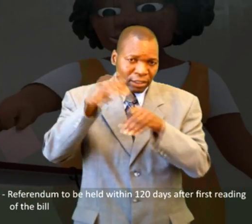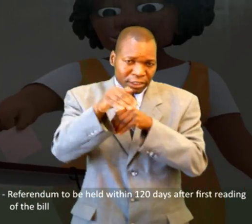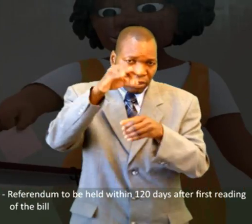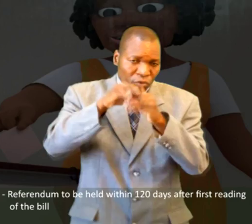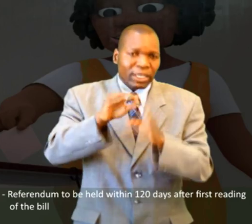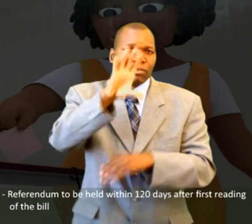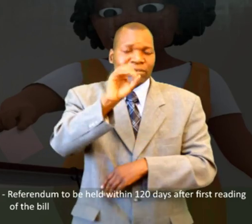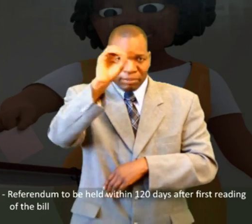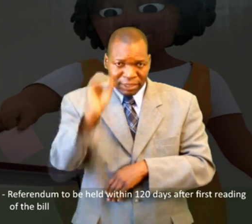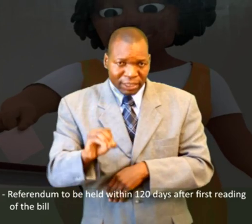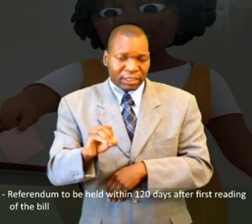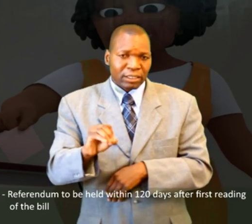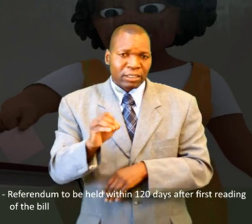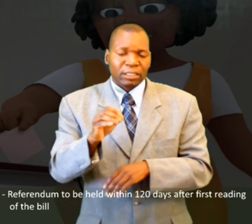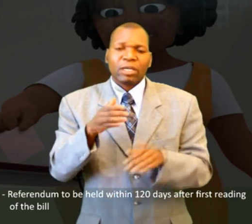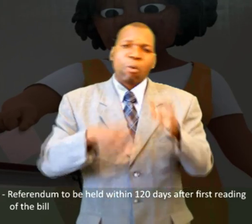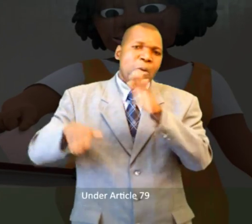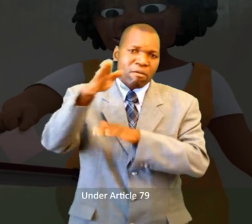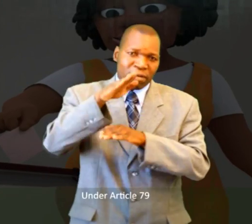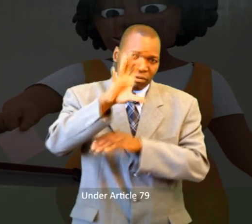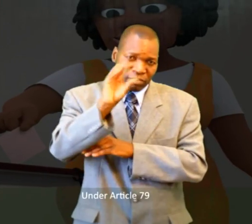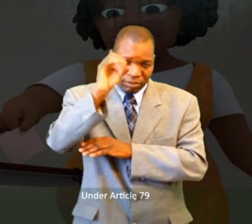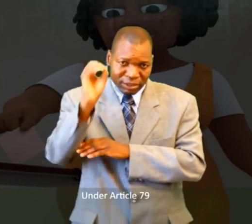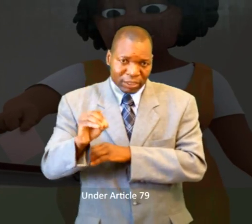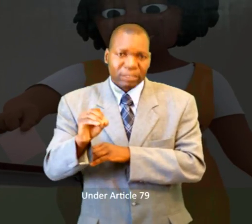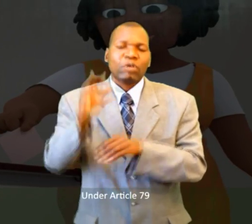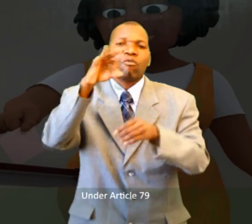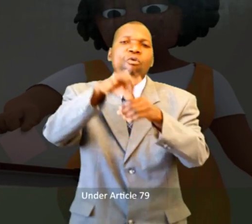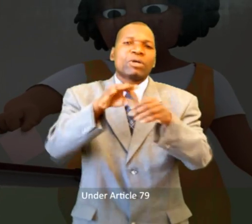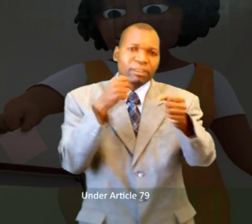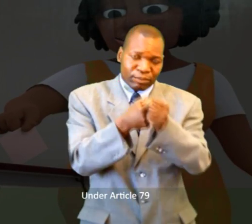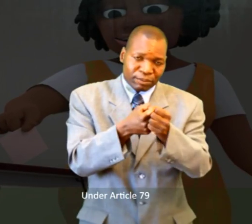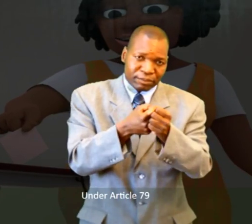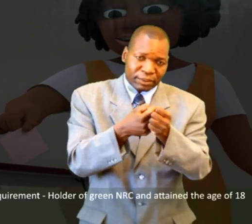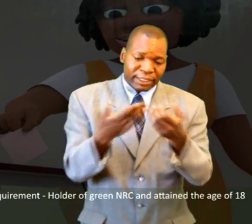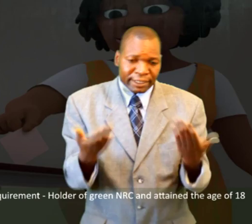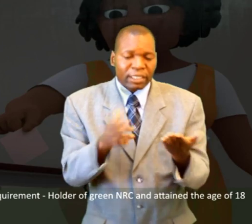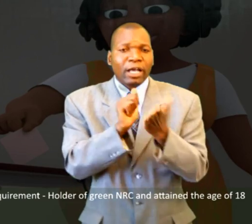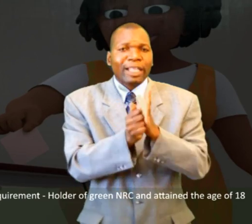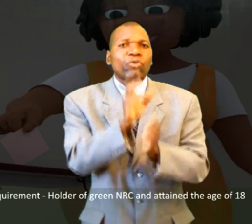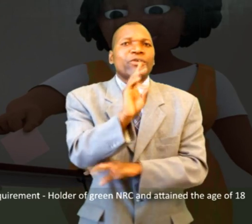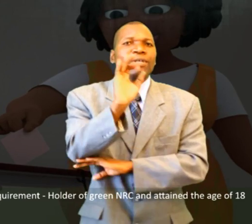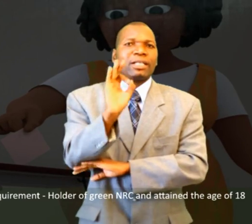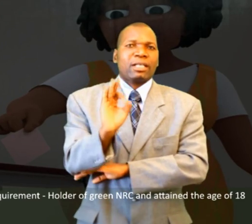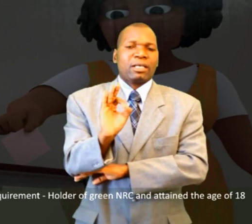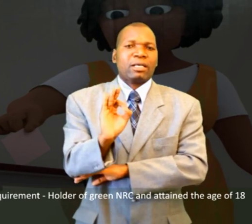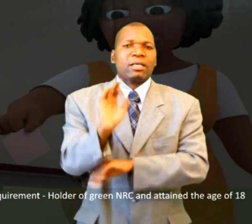days after first reading of the bill. Under Article 79, requirement, holder of